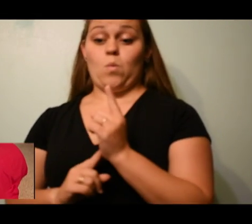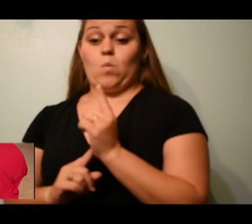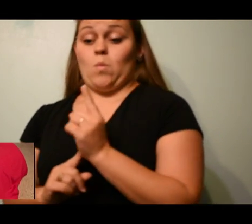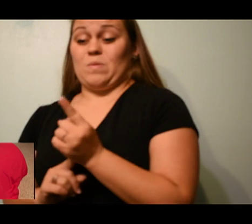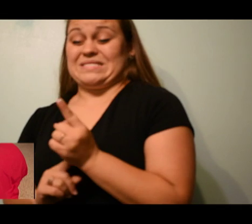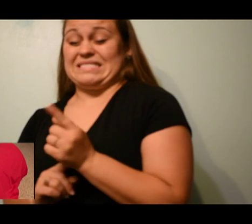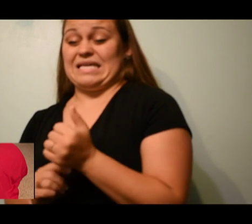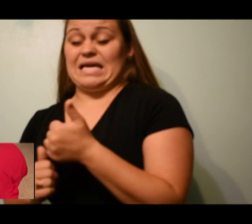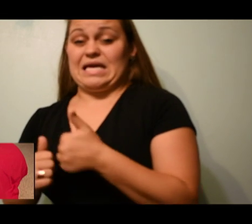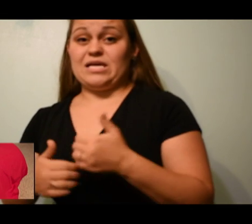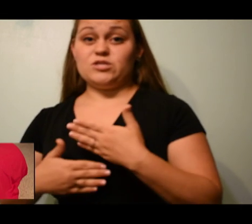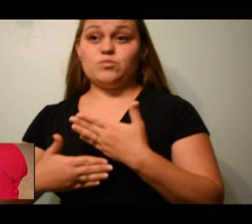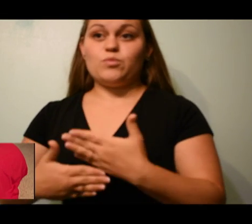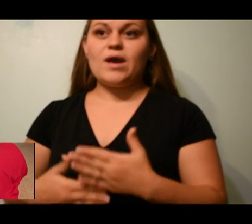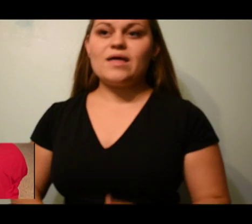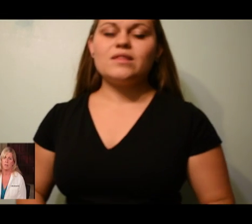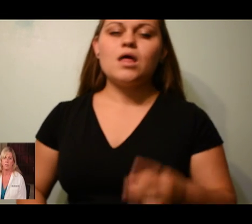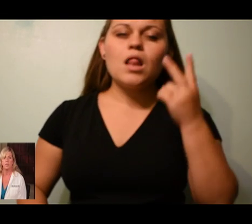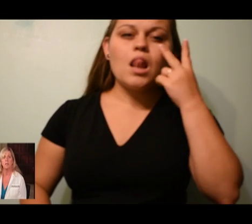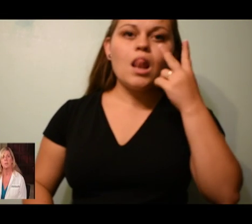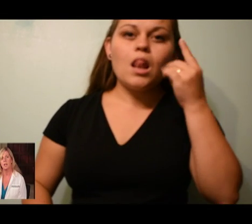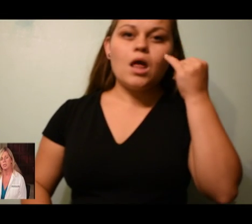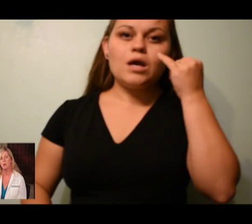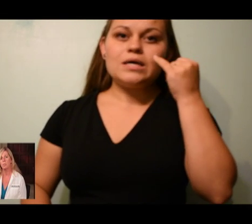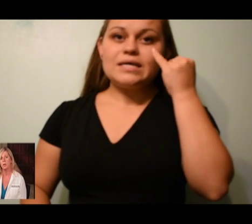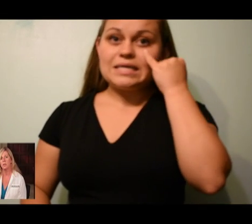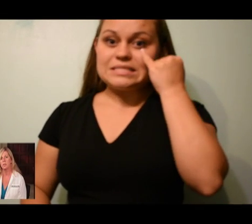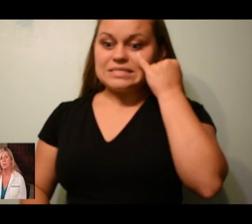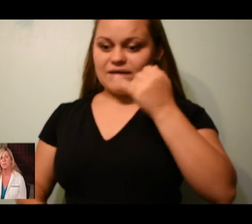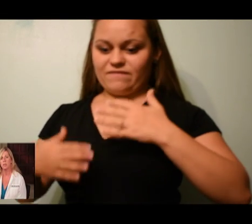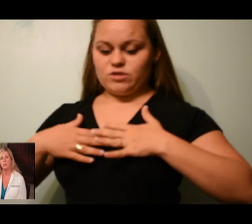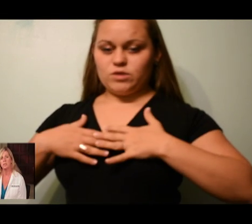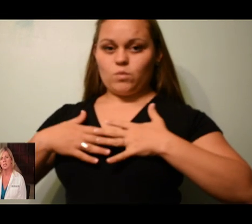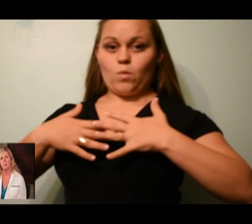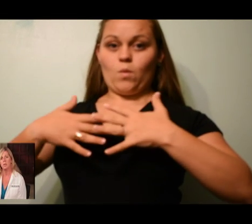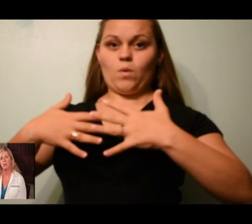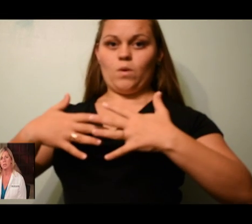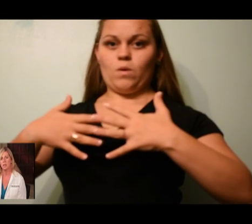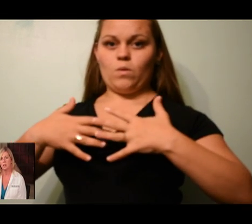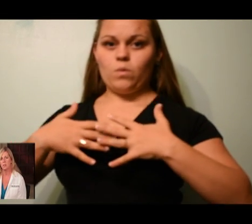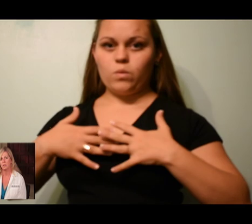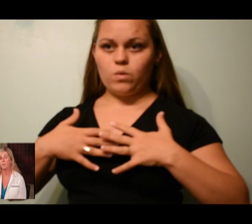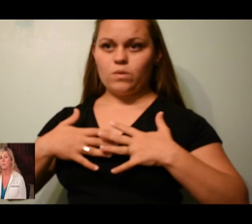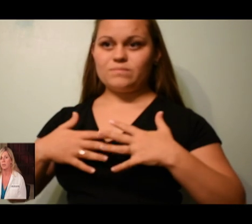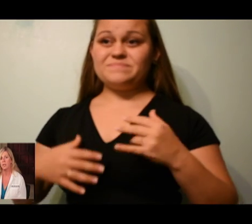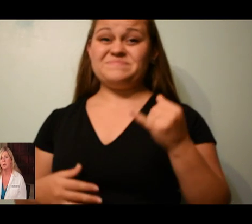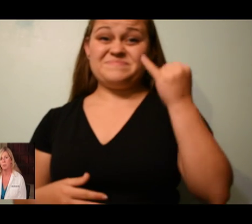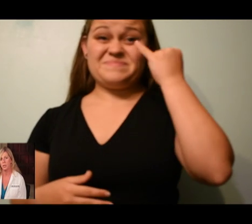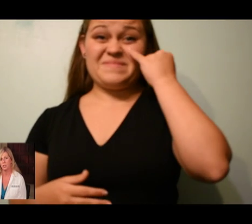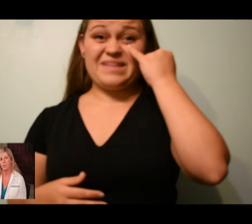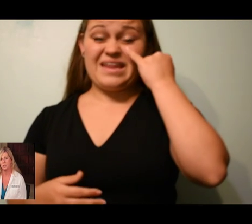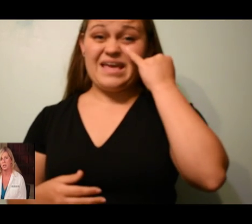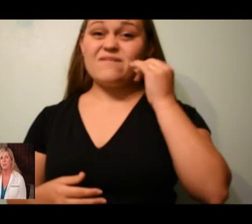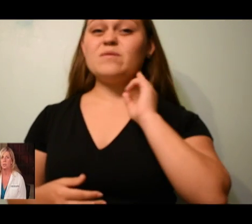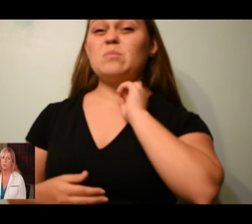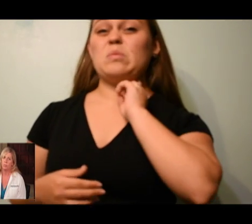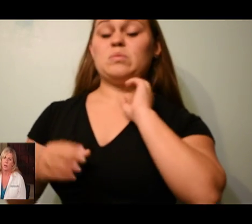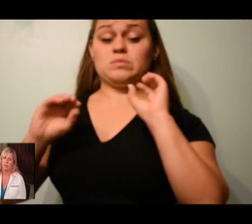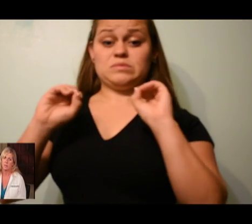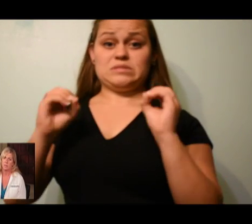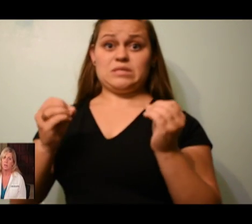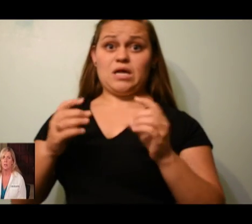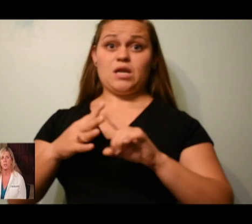rise, reposition if needed. If the victim has no pulse, start the CPR cycle of 30 compressions,